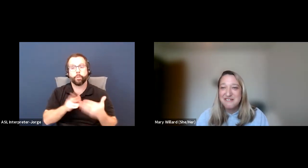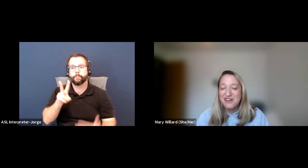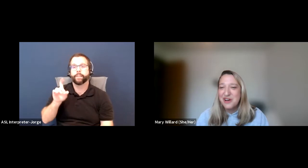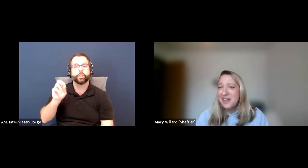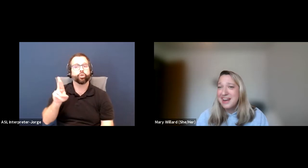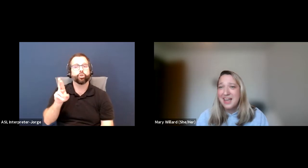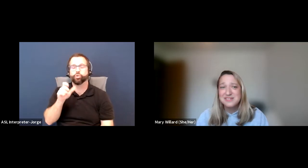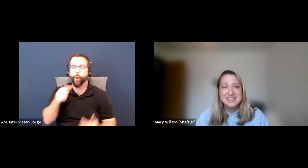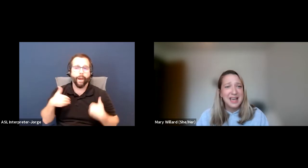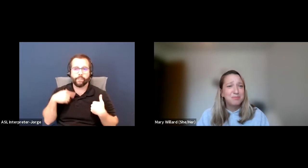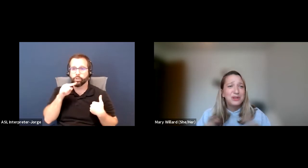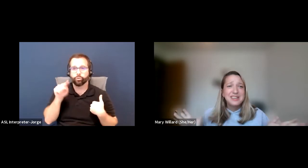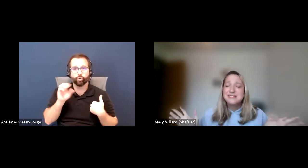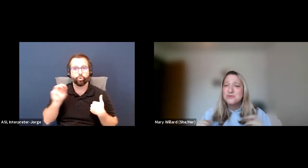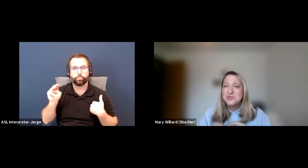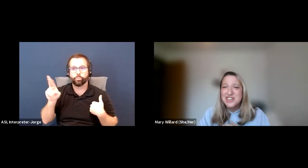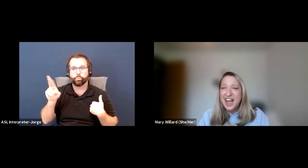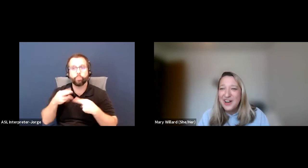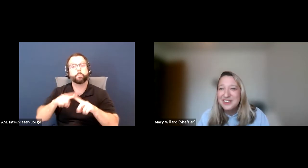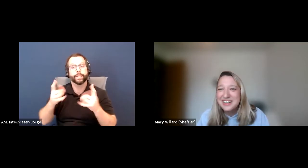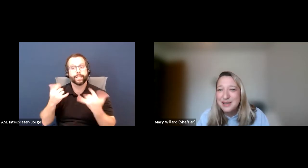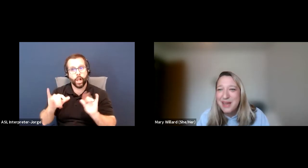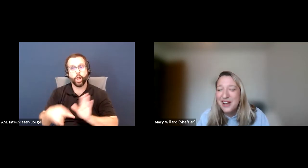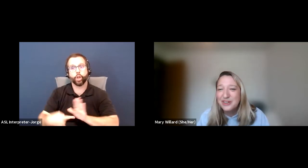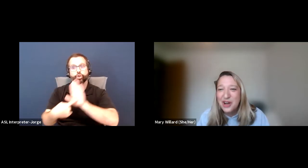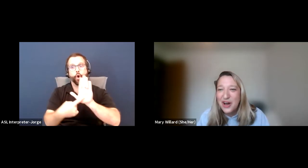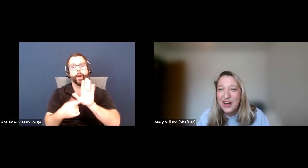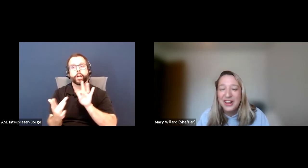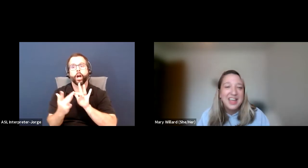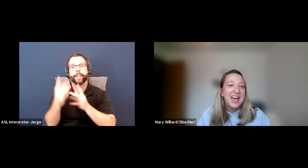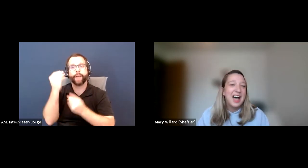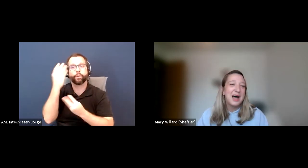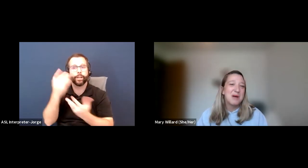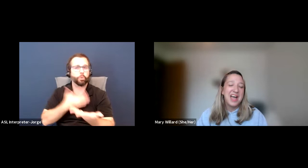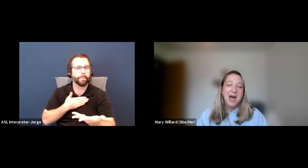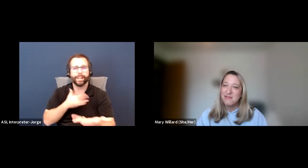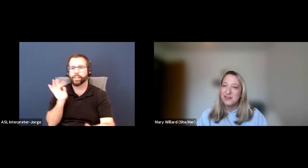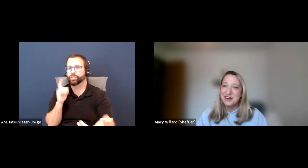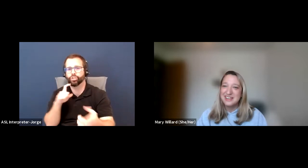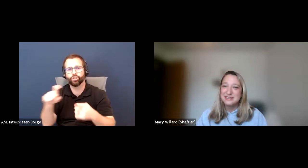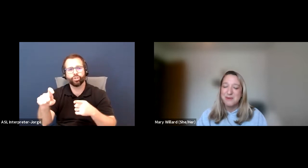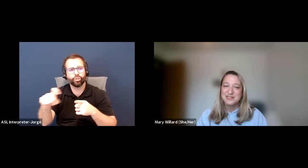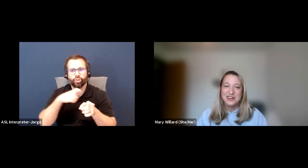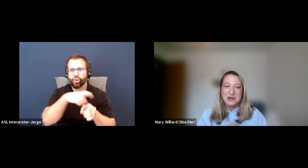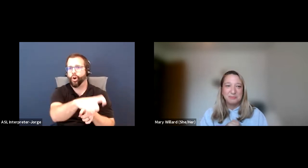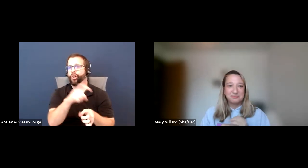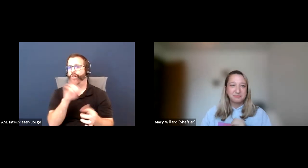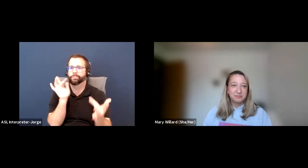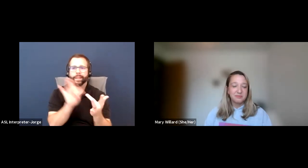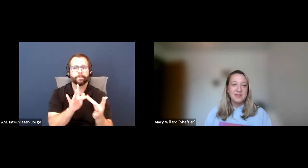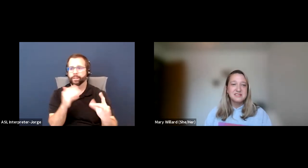contact info and have said, please reach out, email, call, however is best for